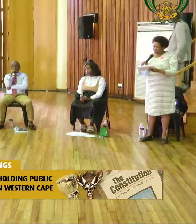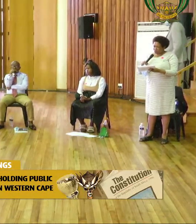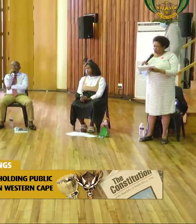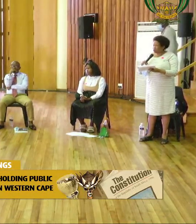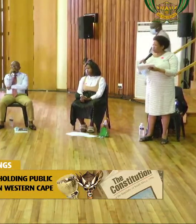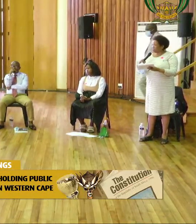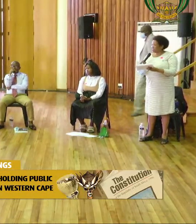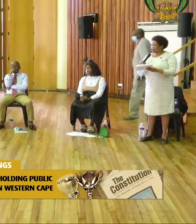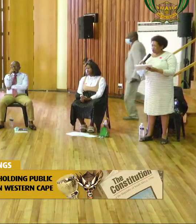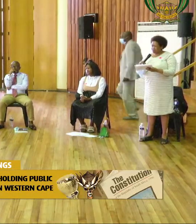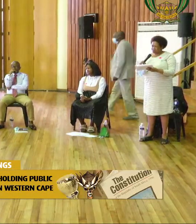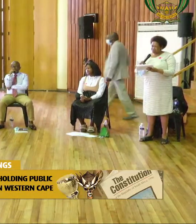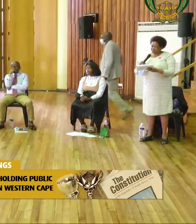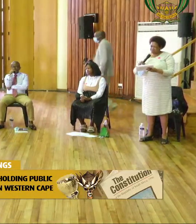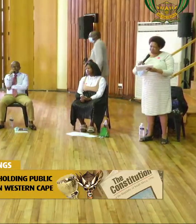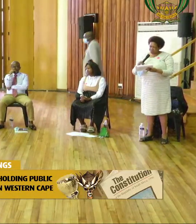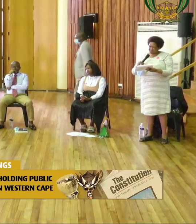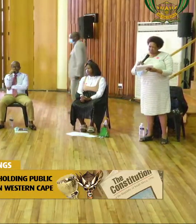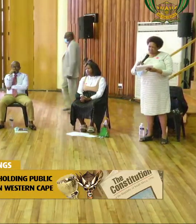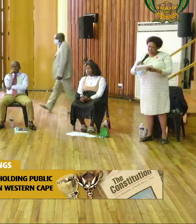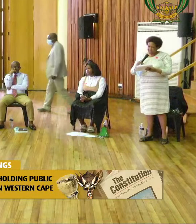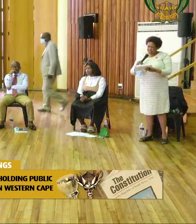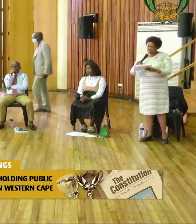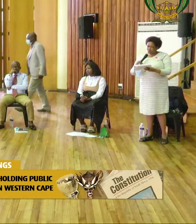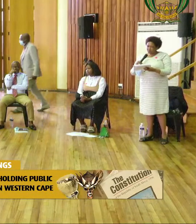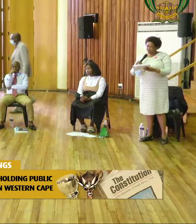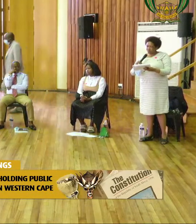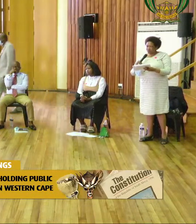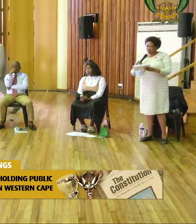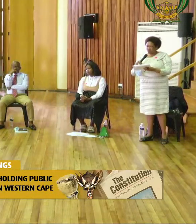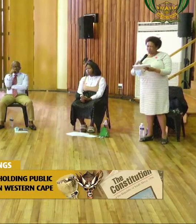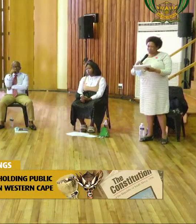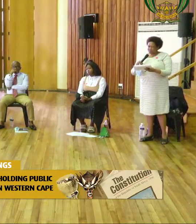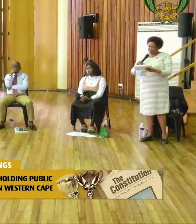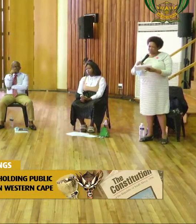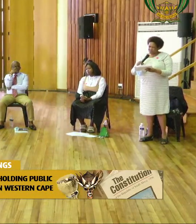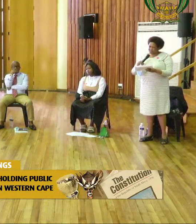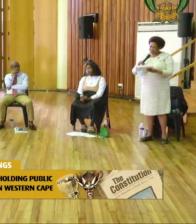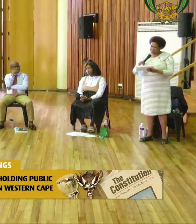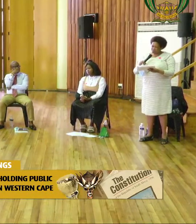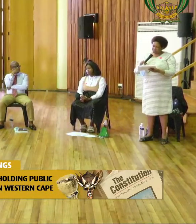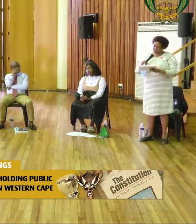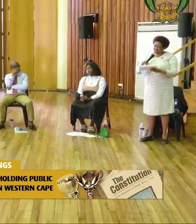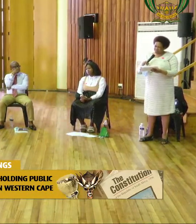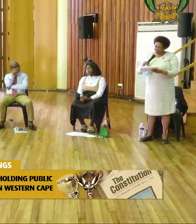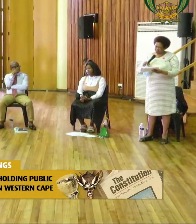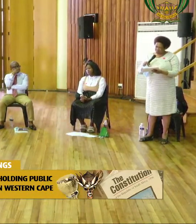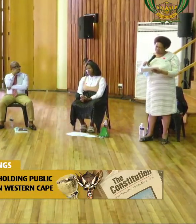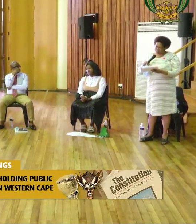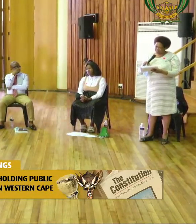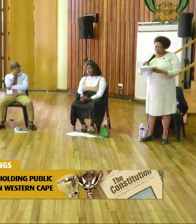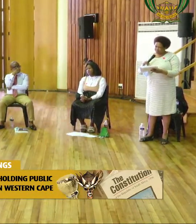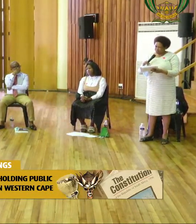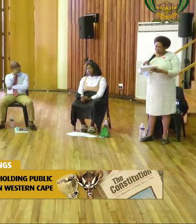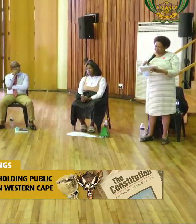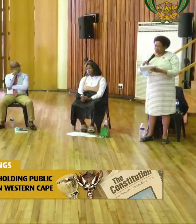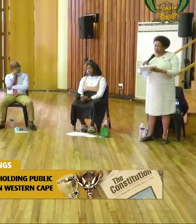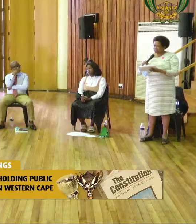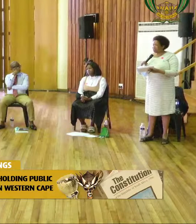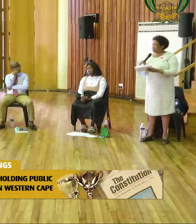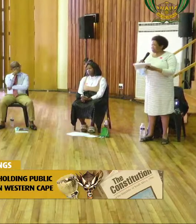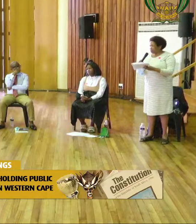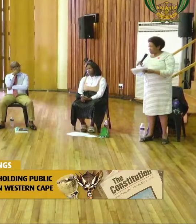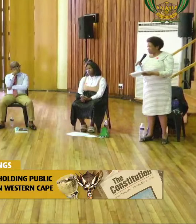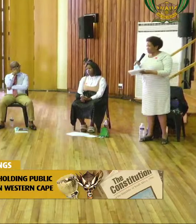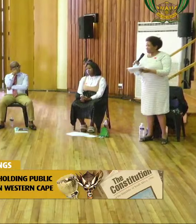speech, which we didn't have with the previous government. And we have a lot of women rights that we didn't have previously. Today we